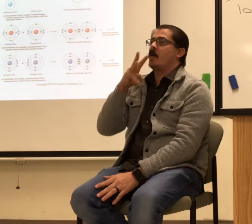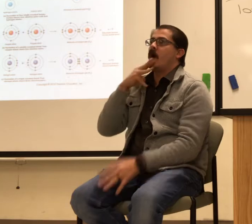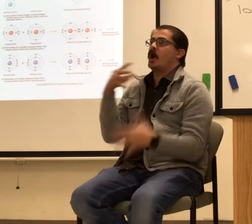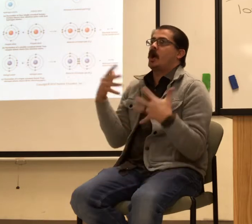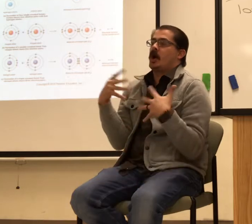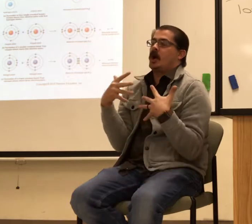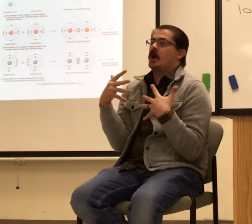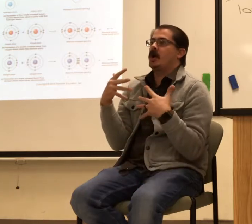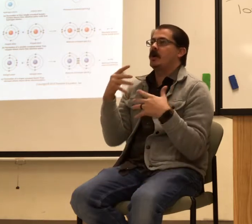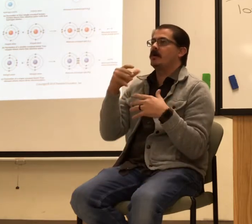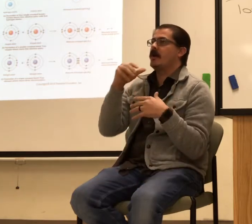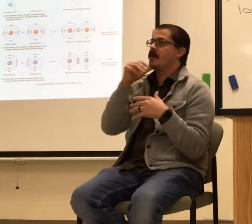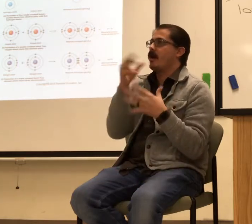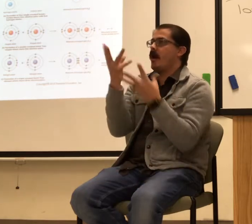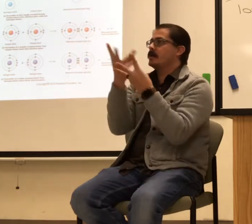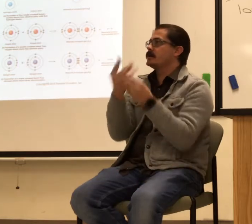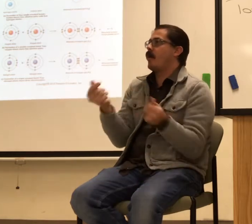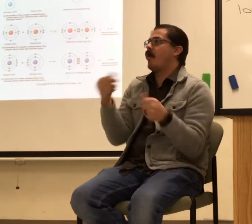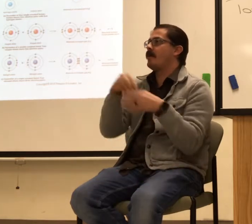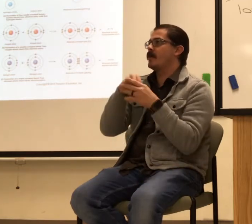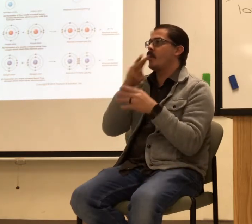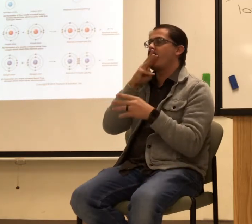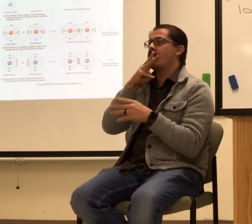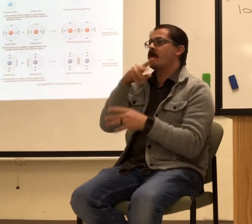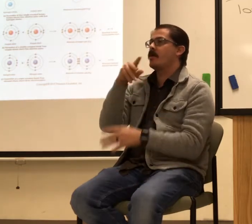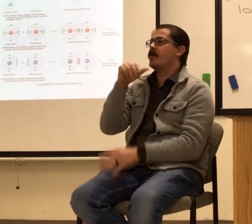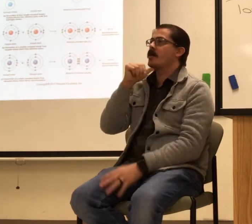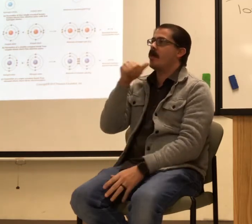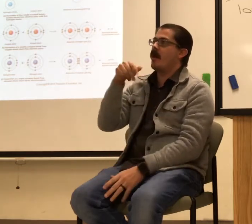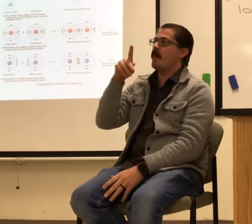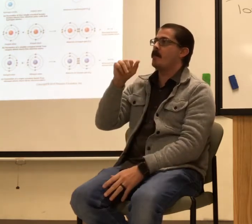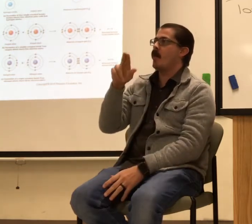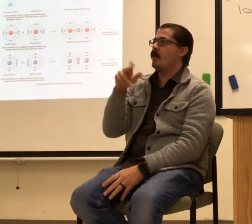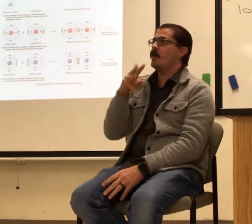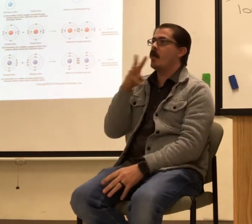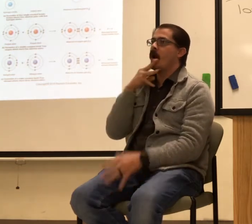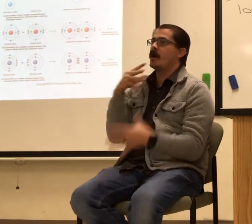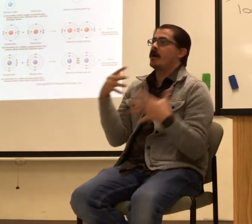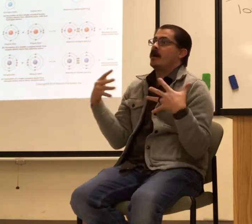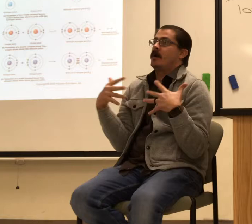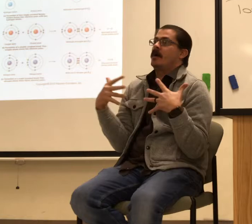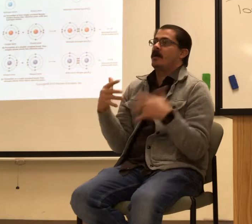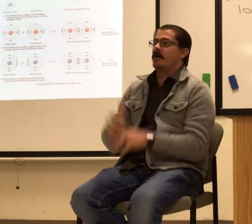Not very soluble in water. Non-polar, hydrophobic.